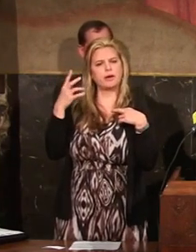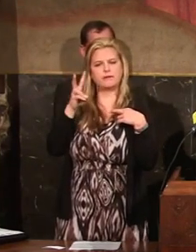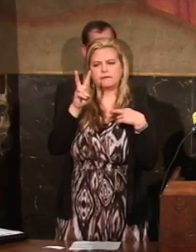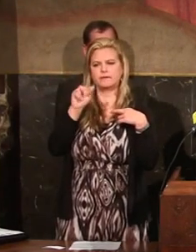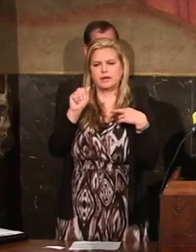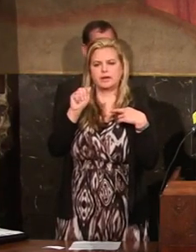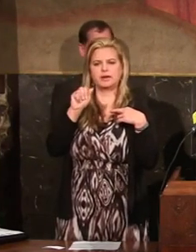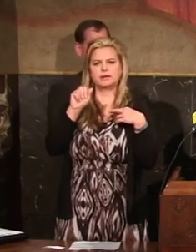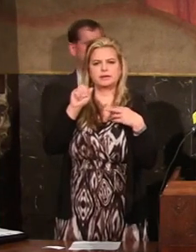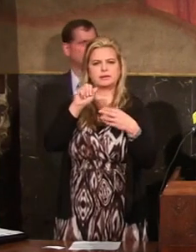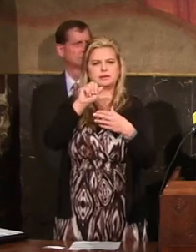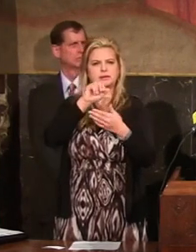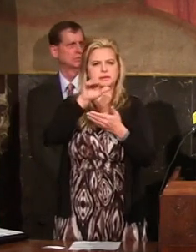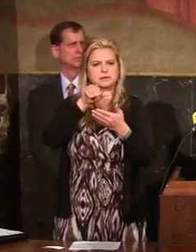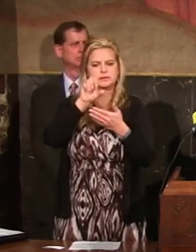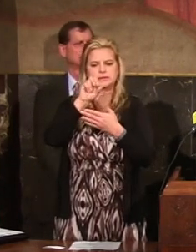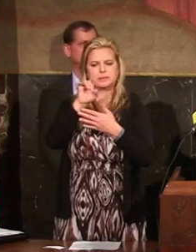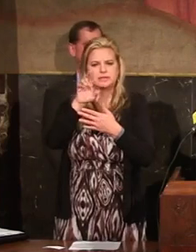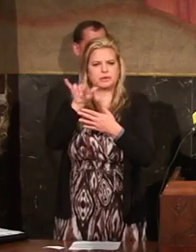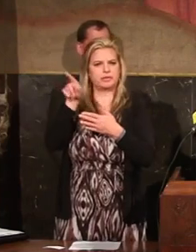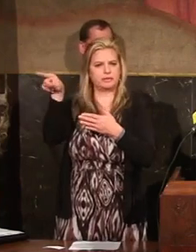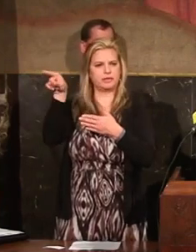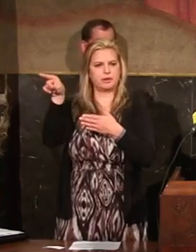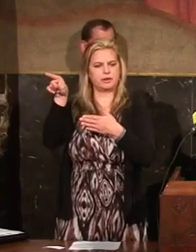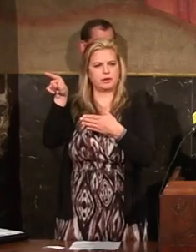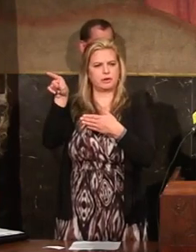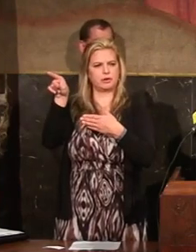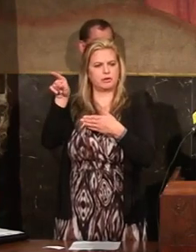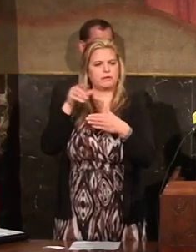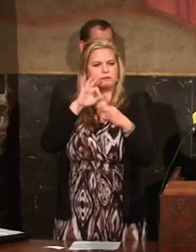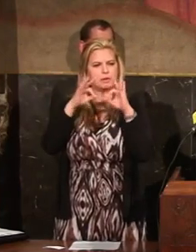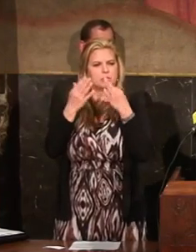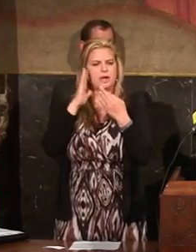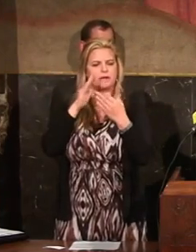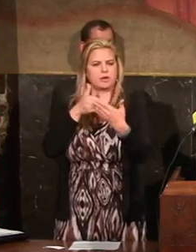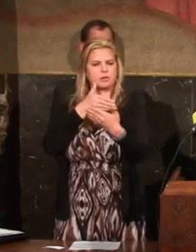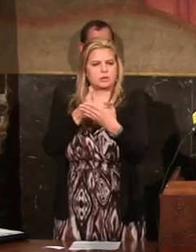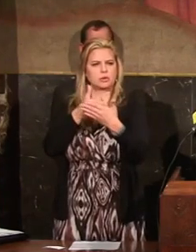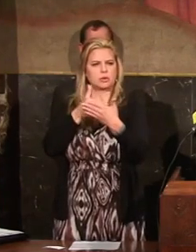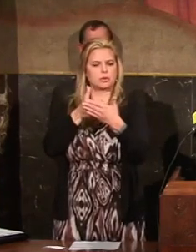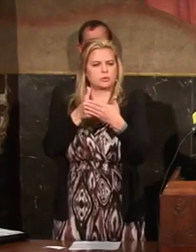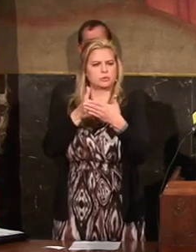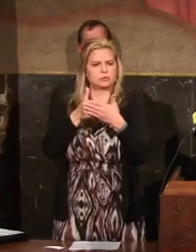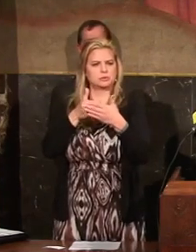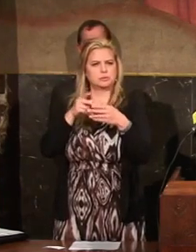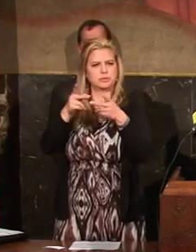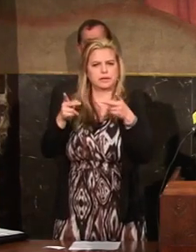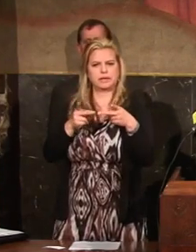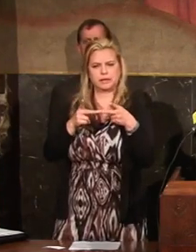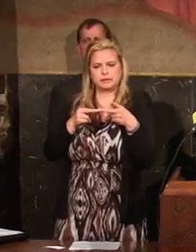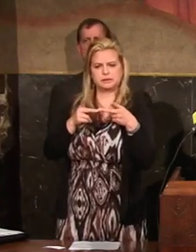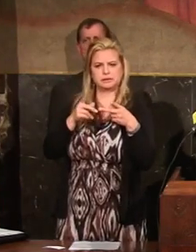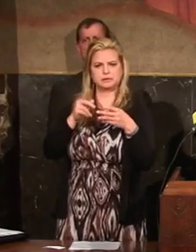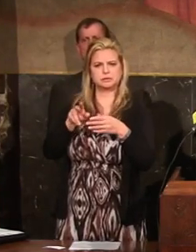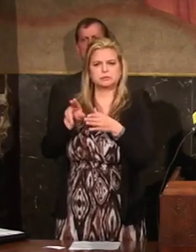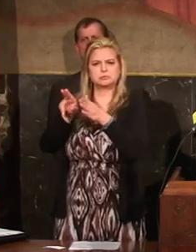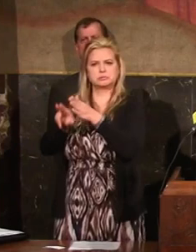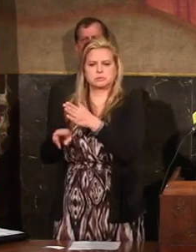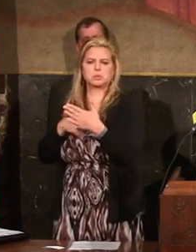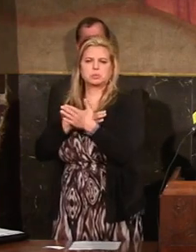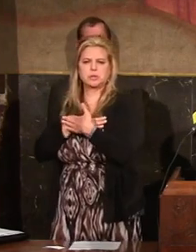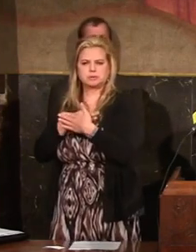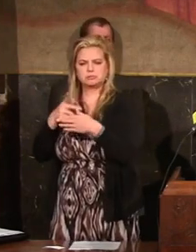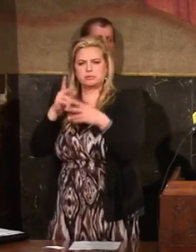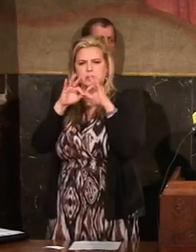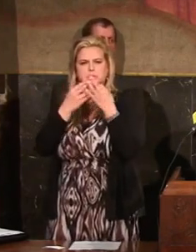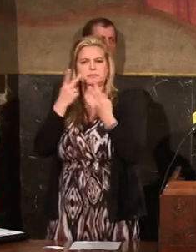VA cemetery being put there, so that families would have a close proximity to their resting place so they could go visit them.